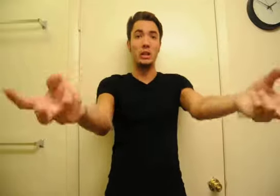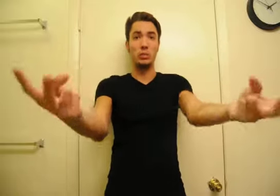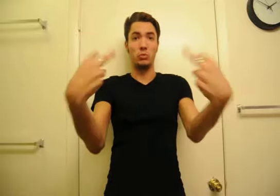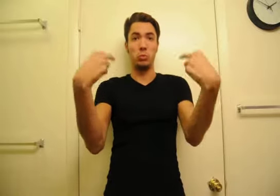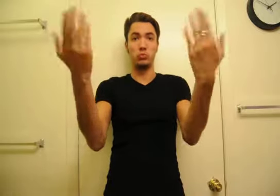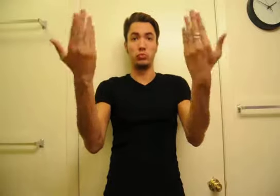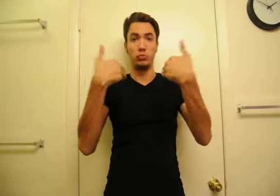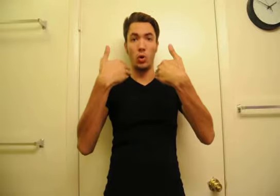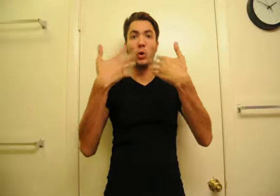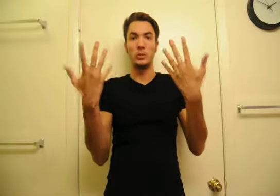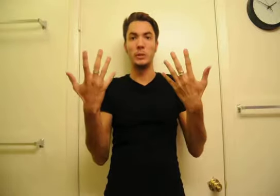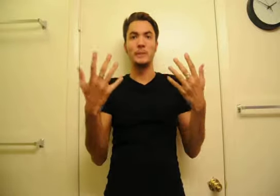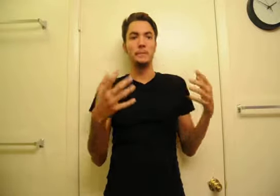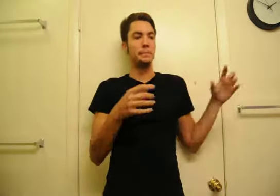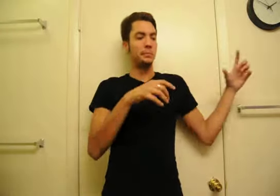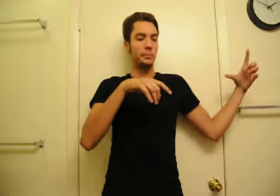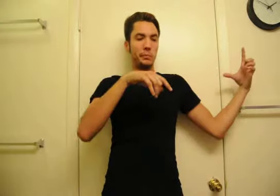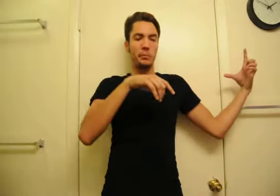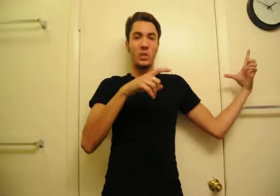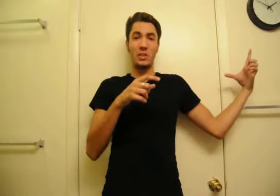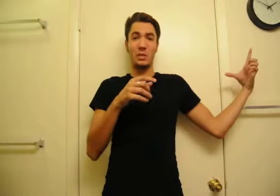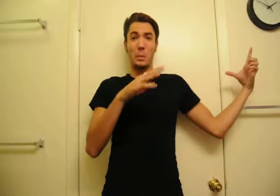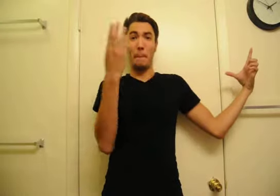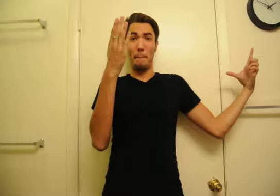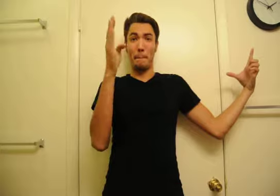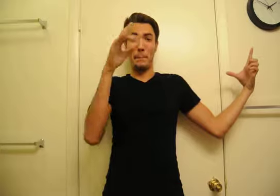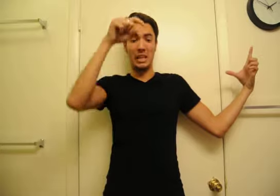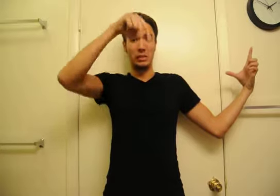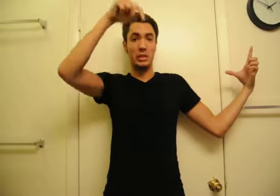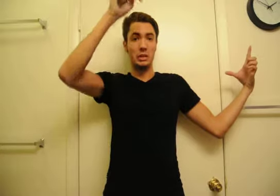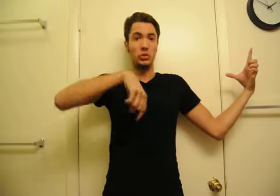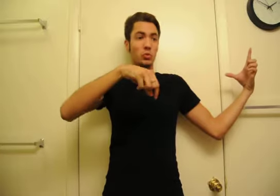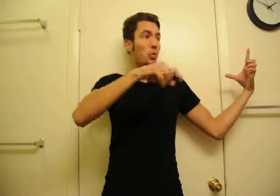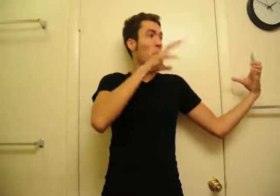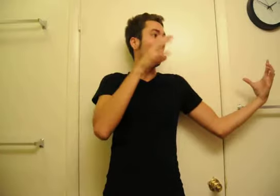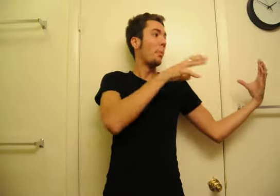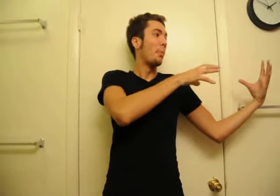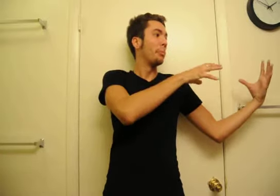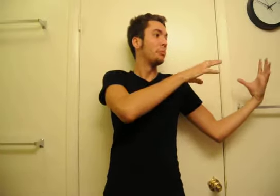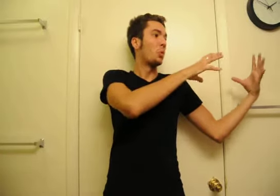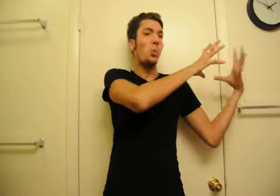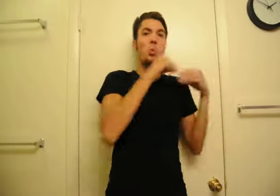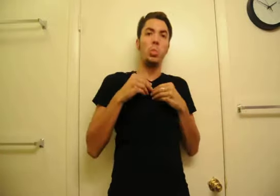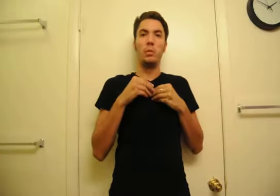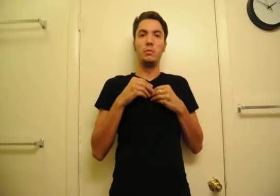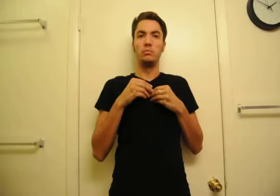again, and if you're really on a roll, you can hit the W key for whiteout, and you white out the slide, and then you can hit